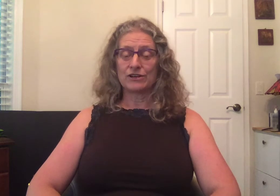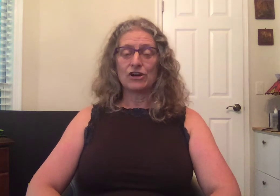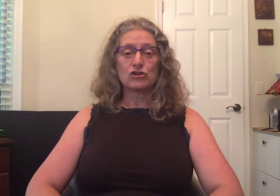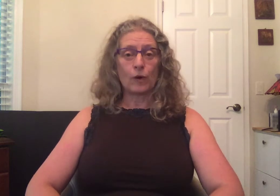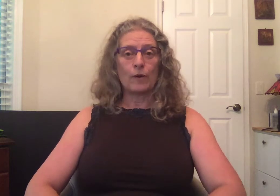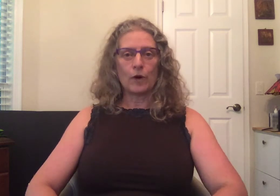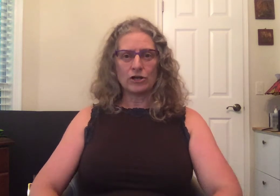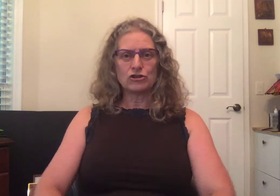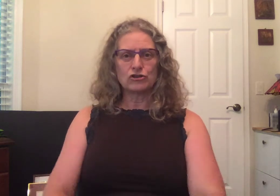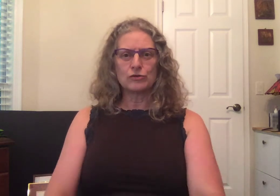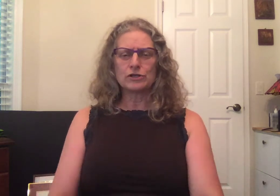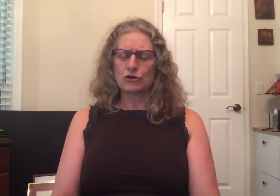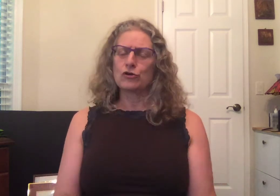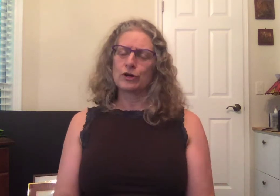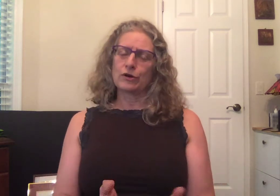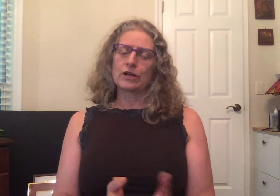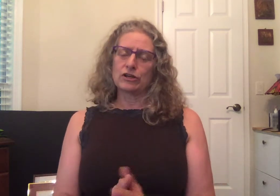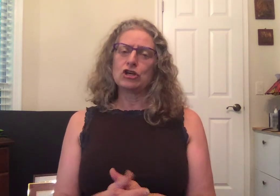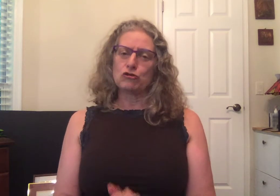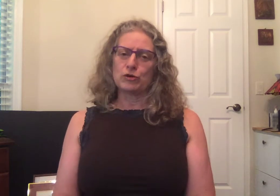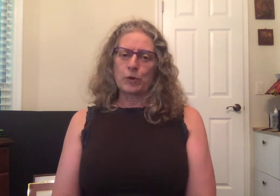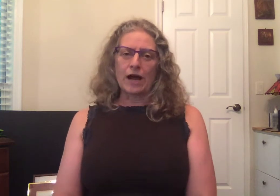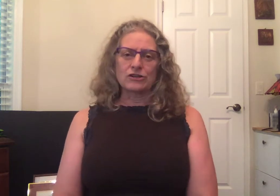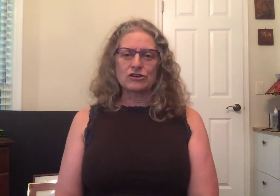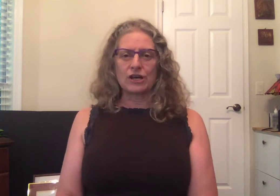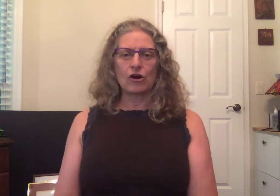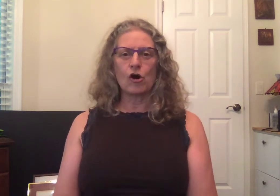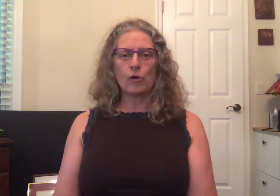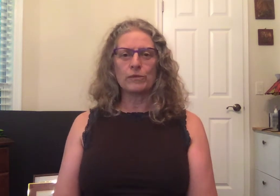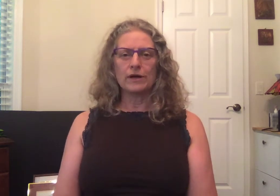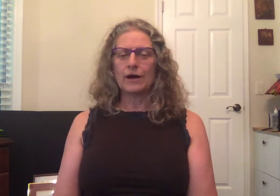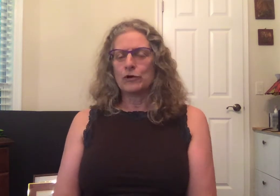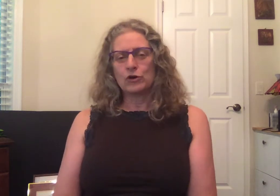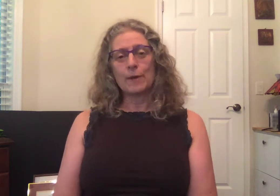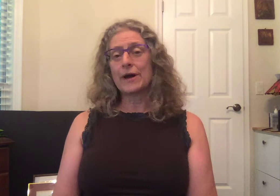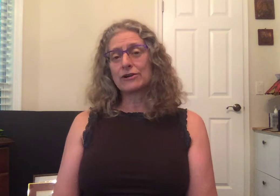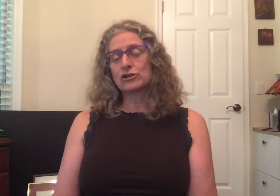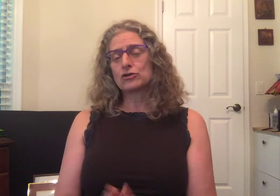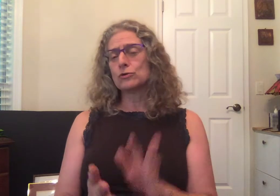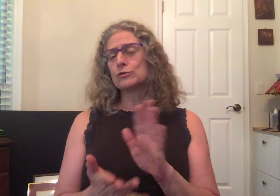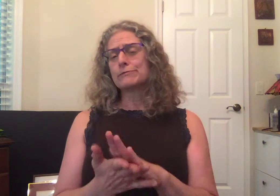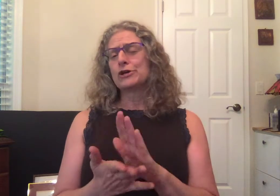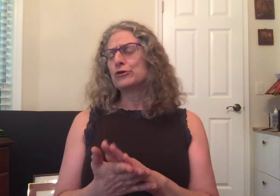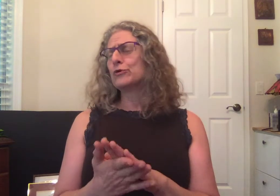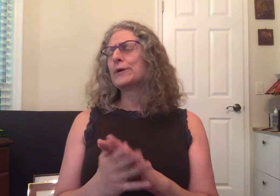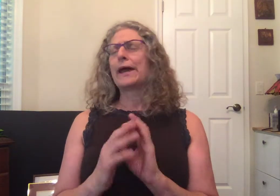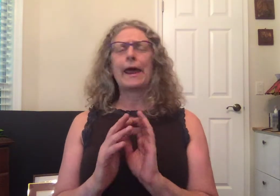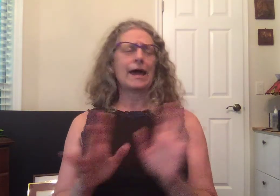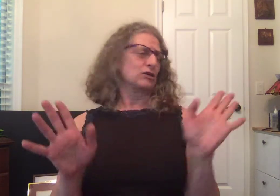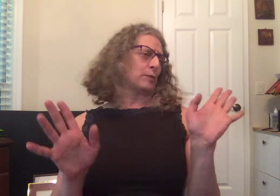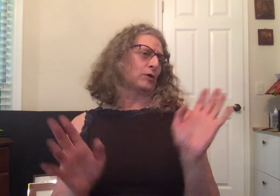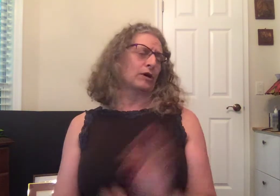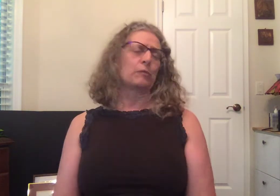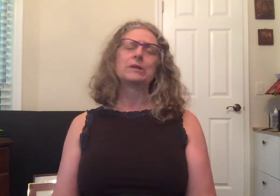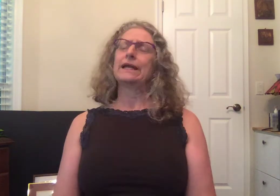So I wanted to do it so you can continue to practice at home. And when you come back to school, you will be an expert, complete